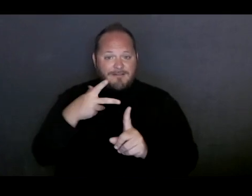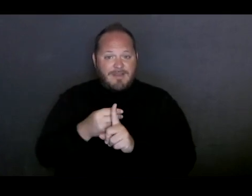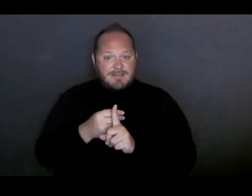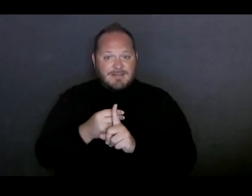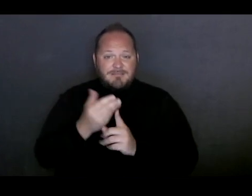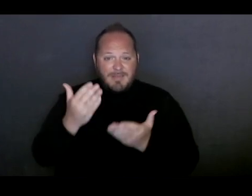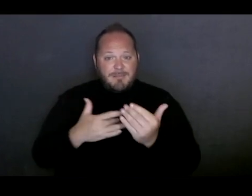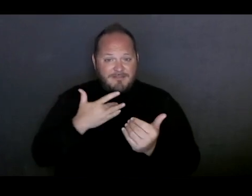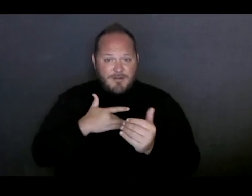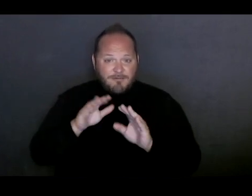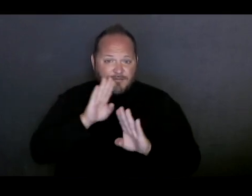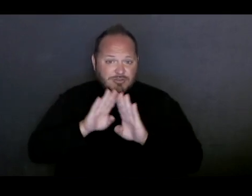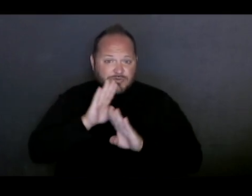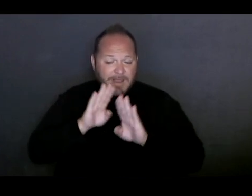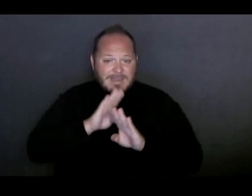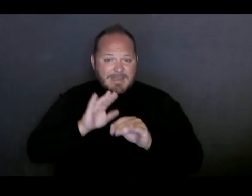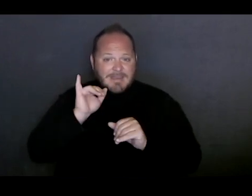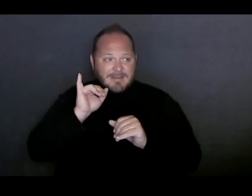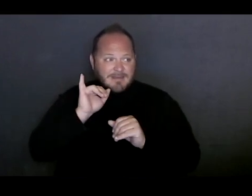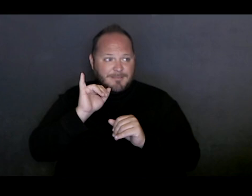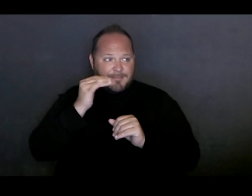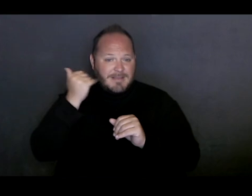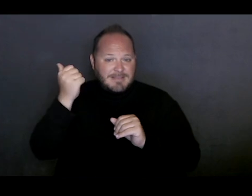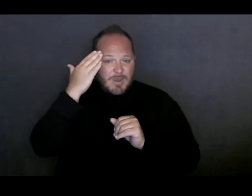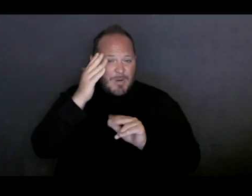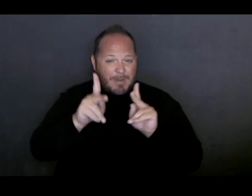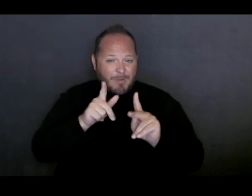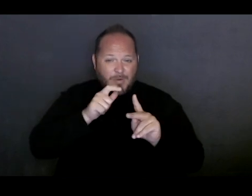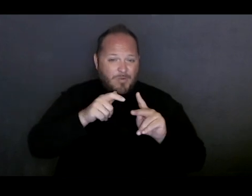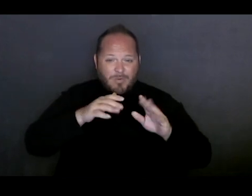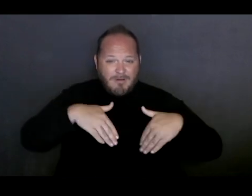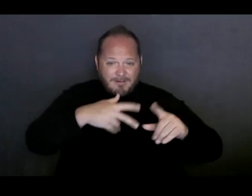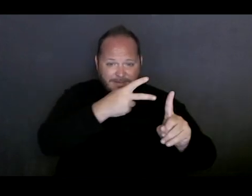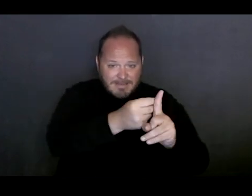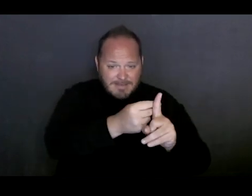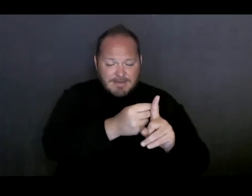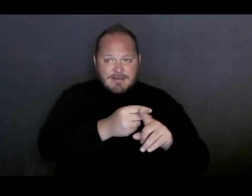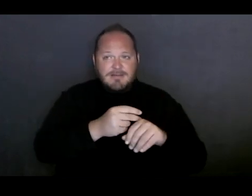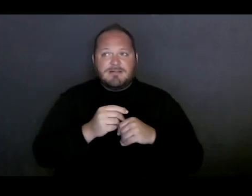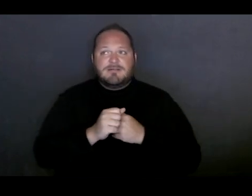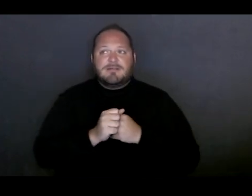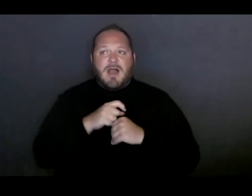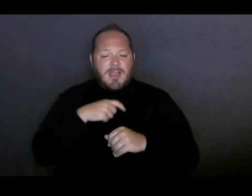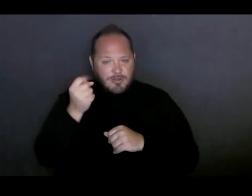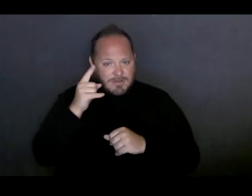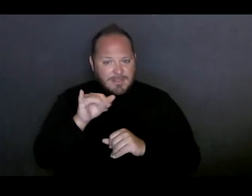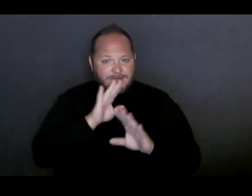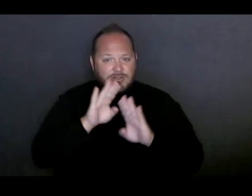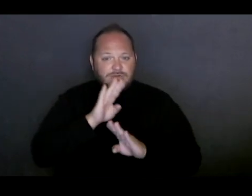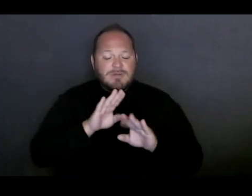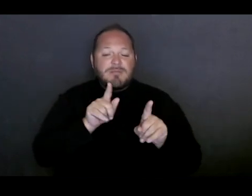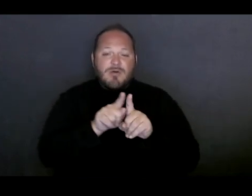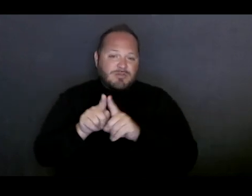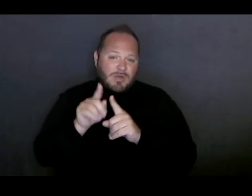know people who aren't already. And I understand that frustration, but I will say that the best possible way to approach